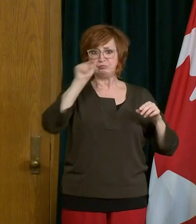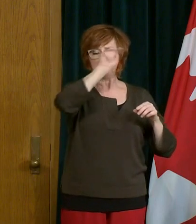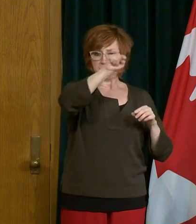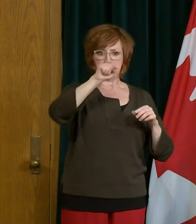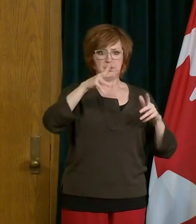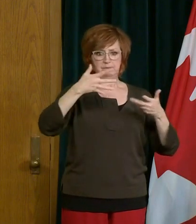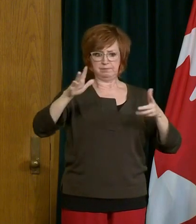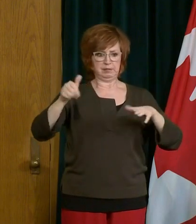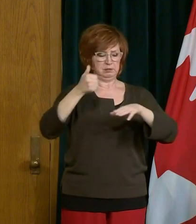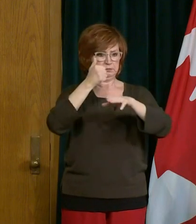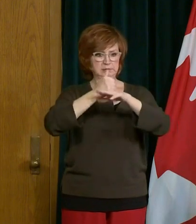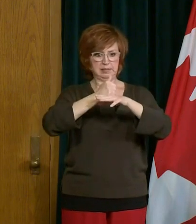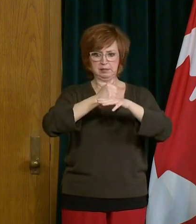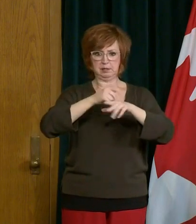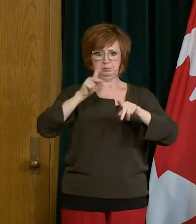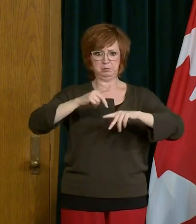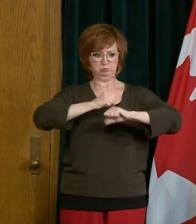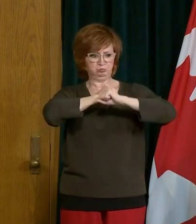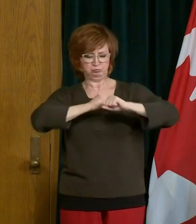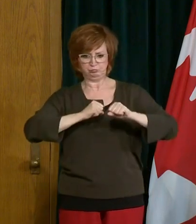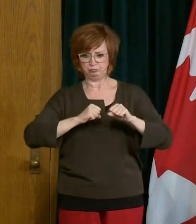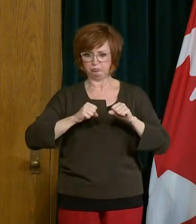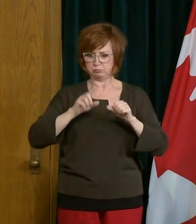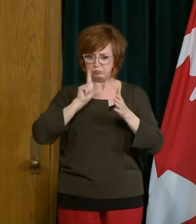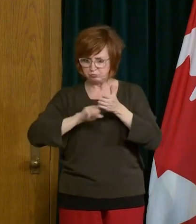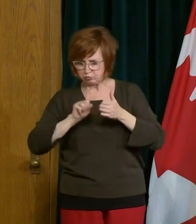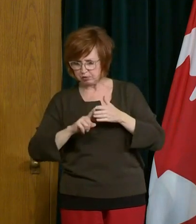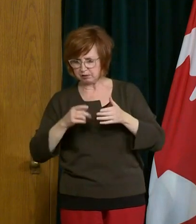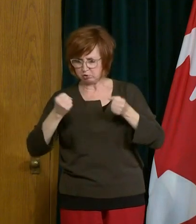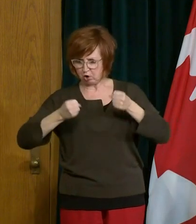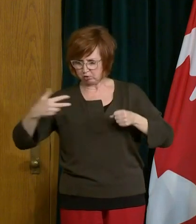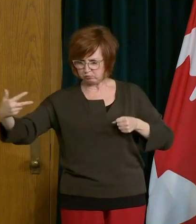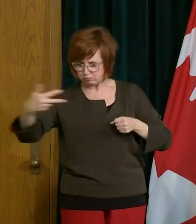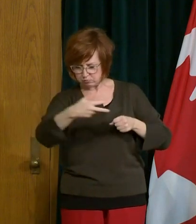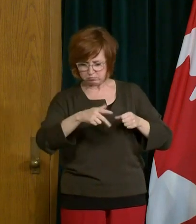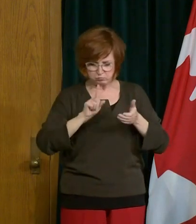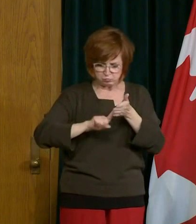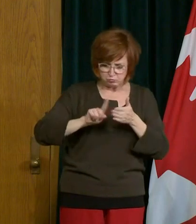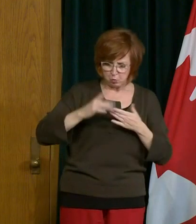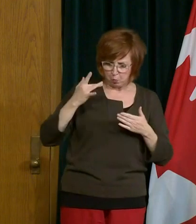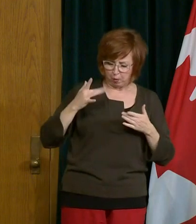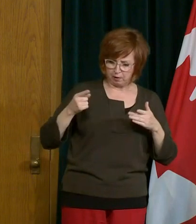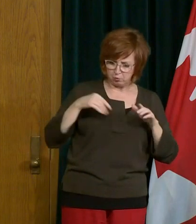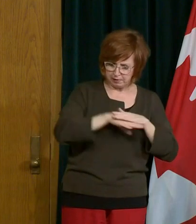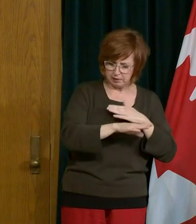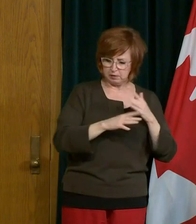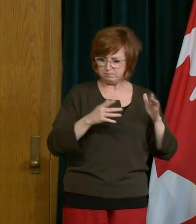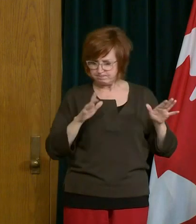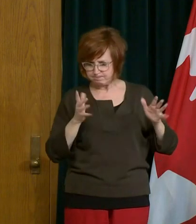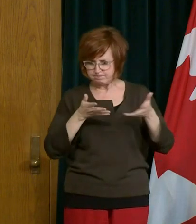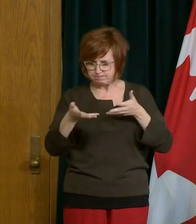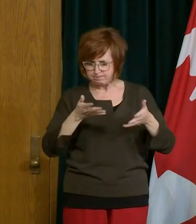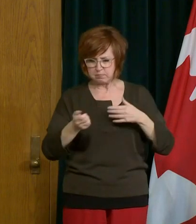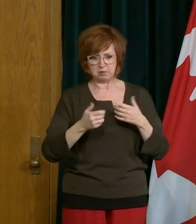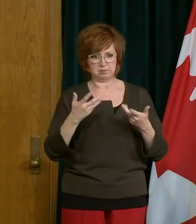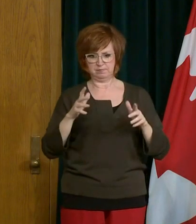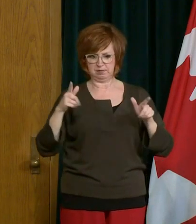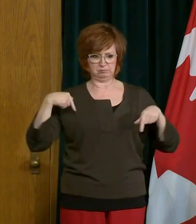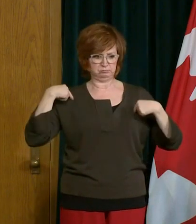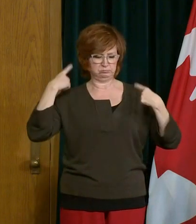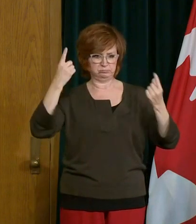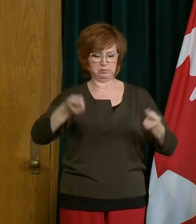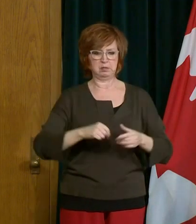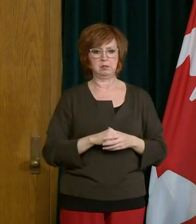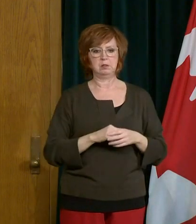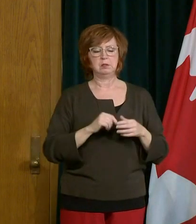saw, even up to and including this past week, when we passed the original public health order restricting travel